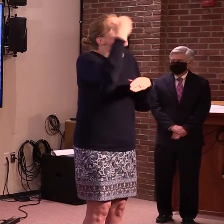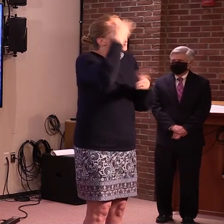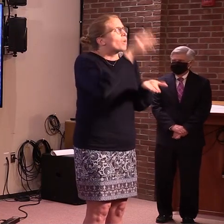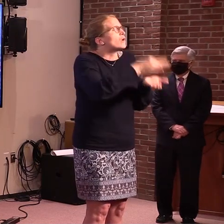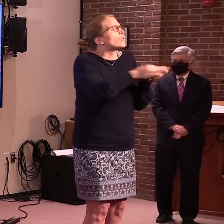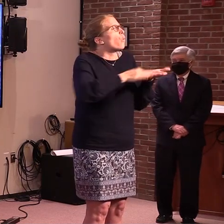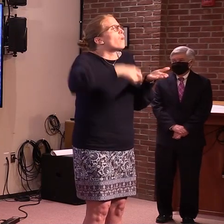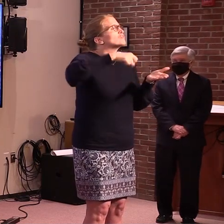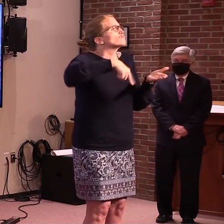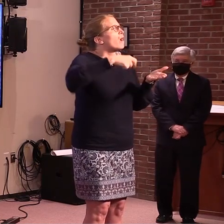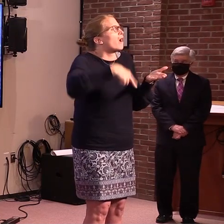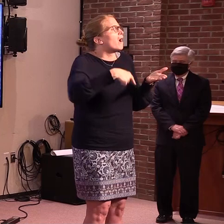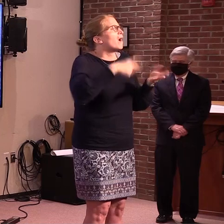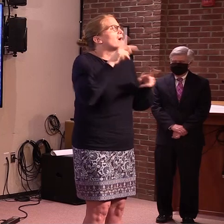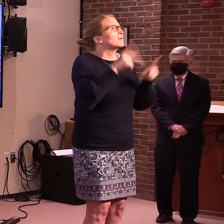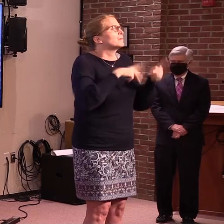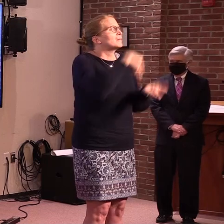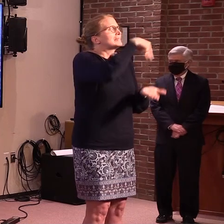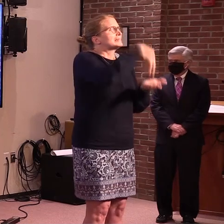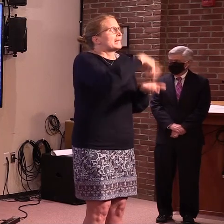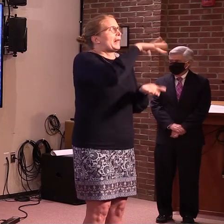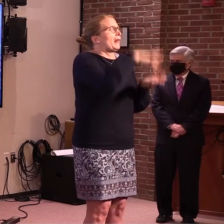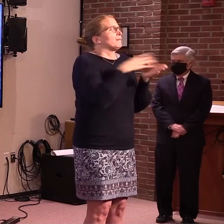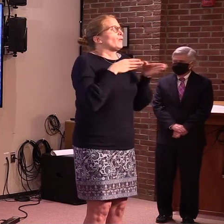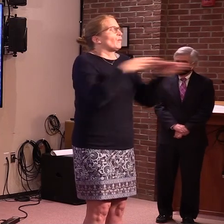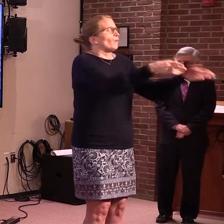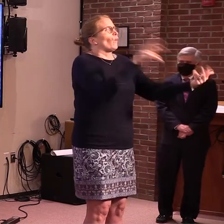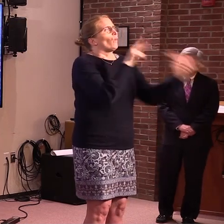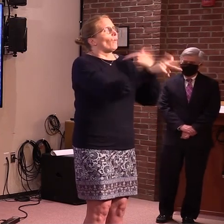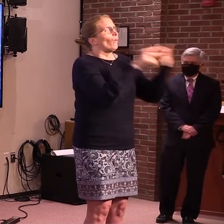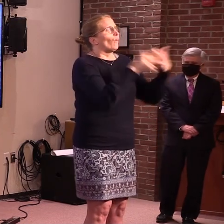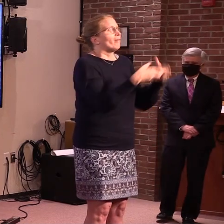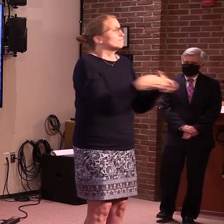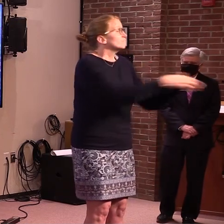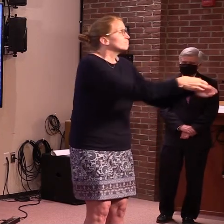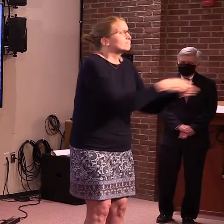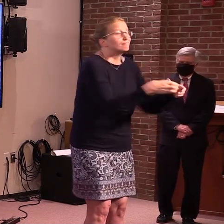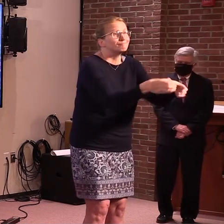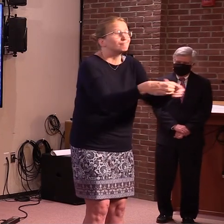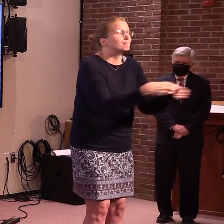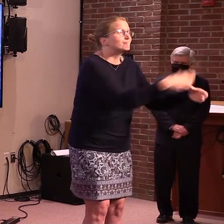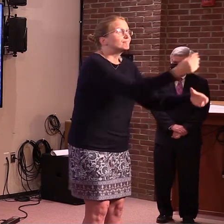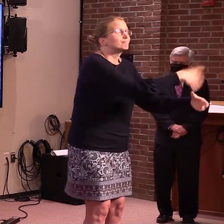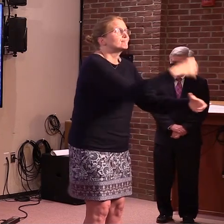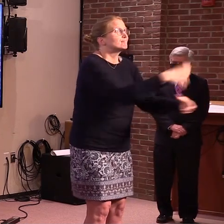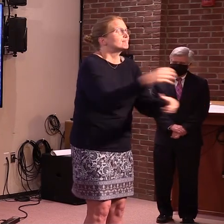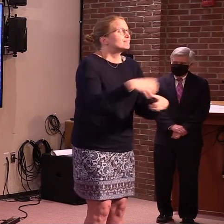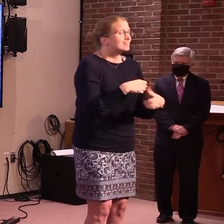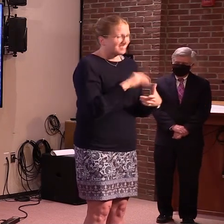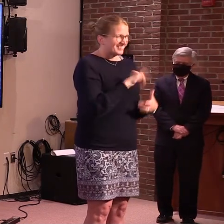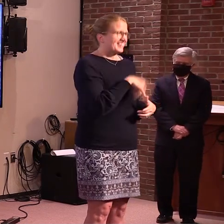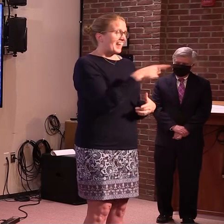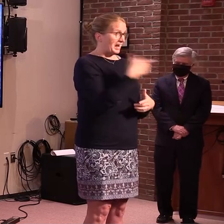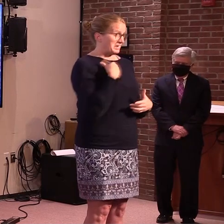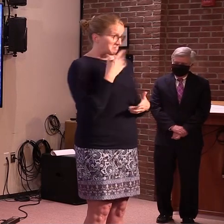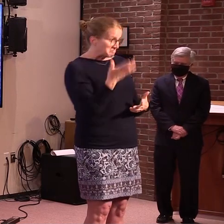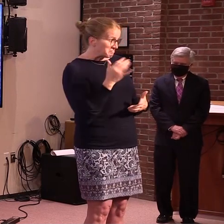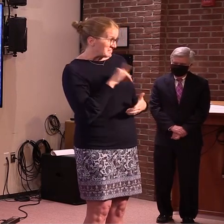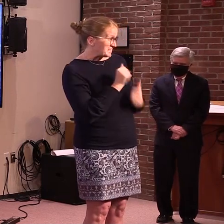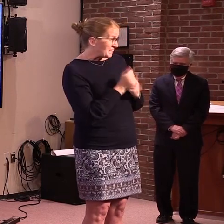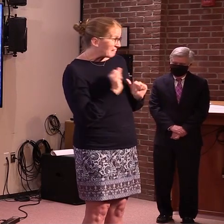whether that kind of activity is safe? Whether there are precautions that need to be